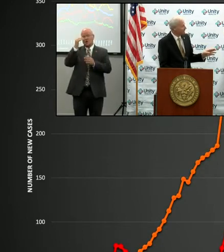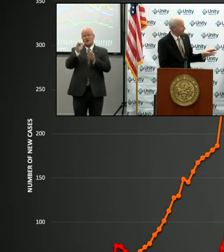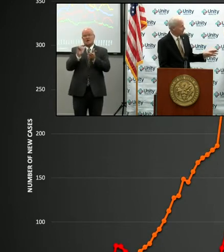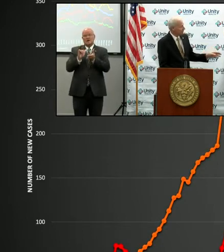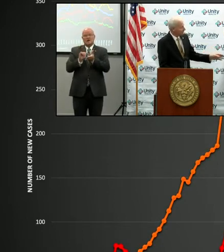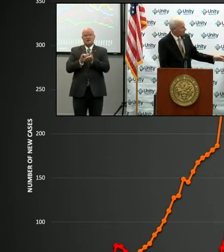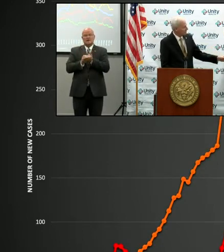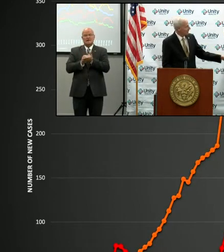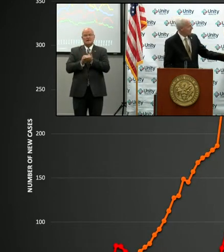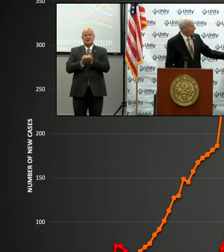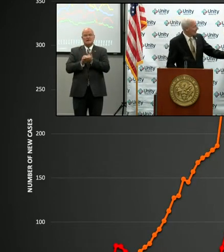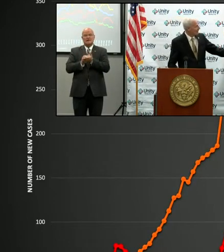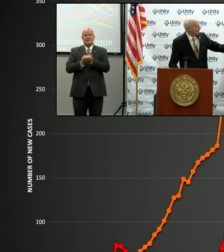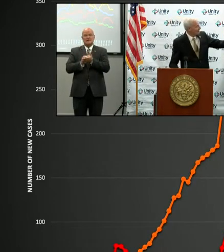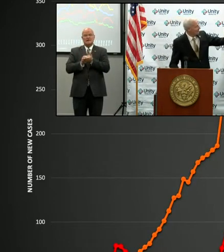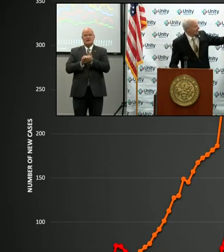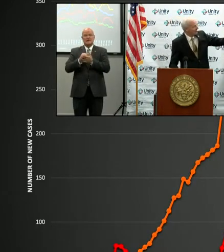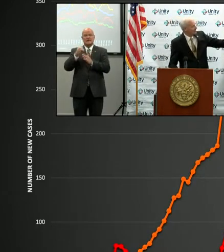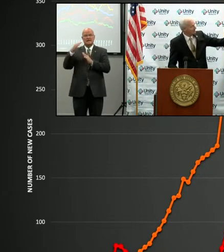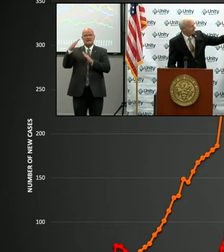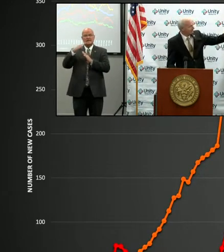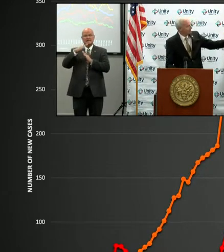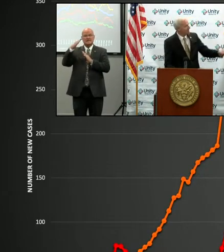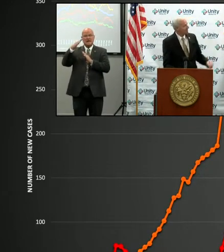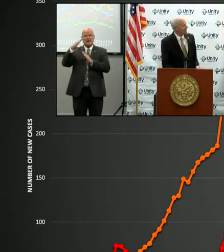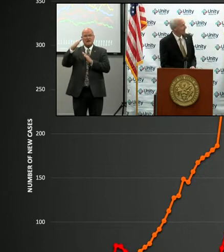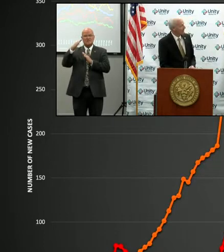The top